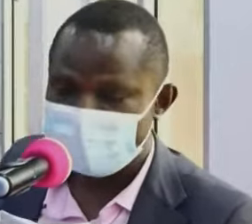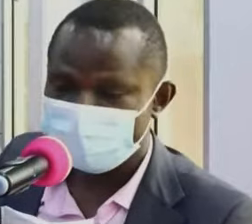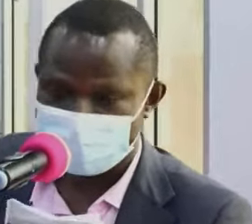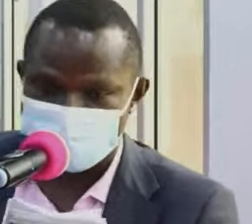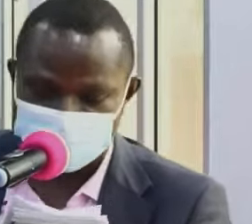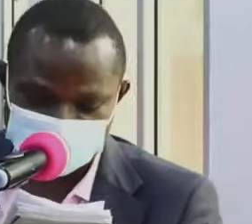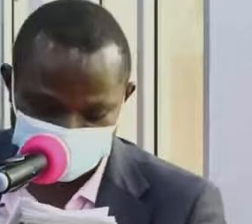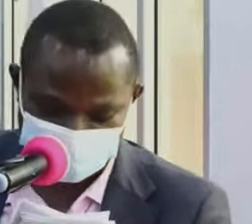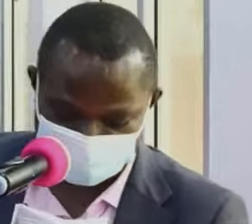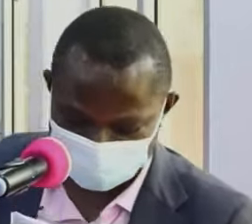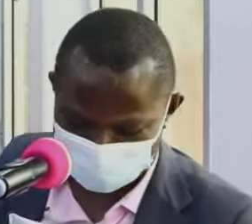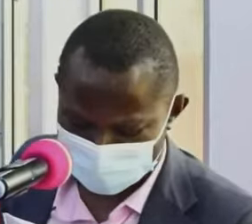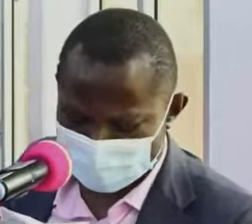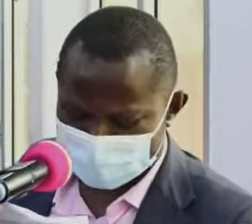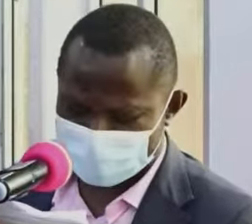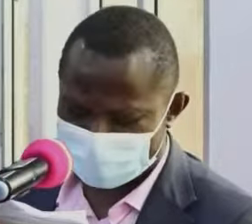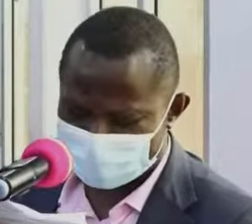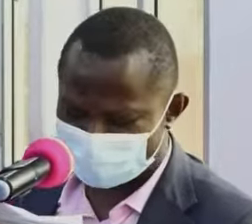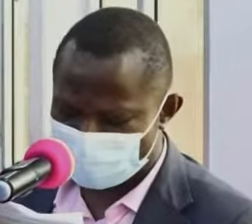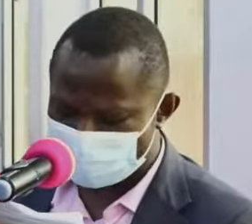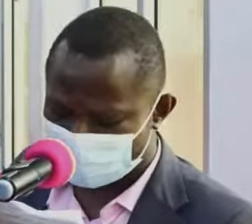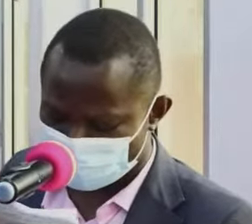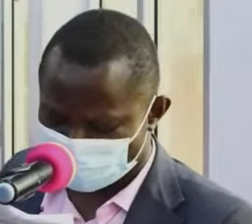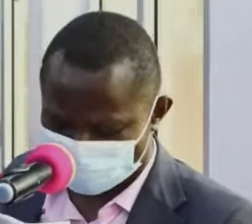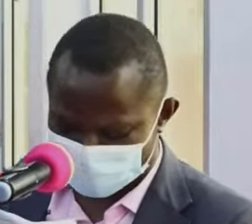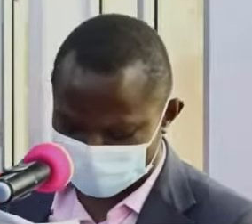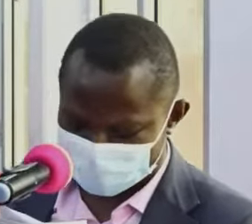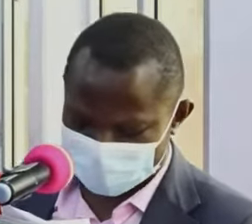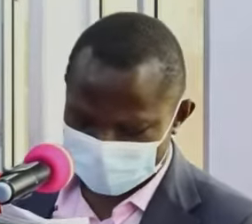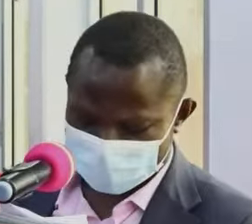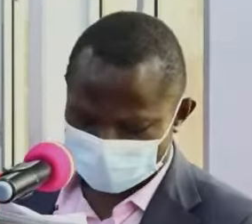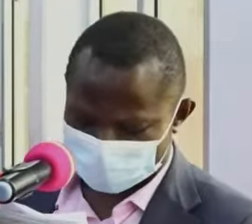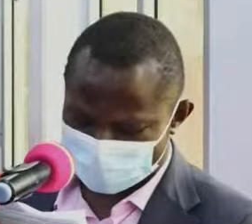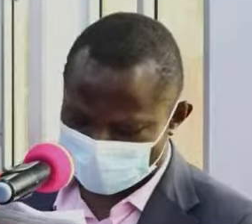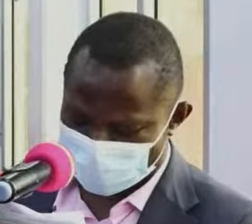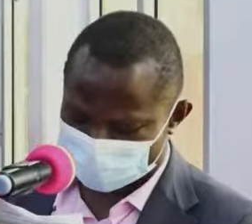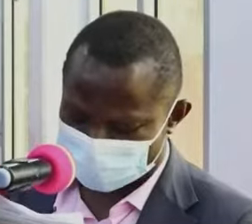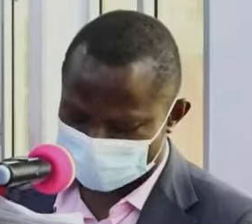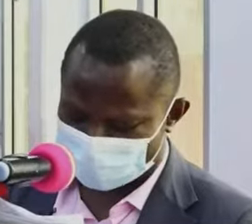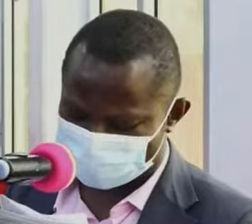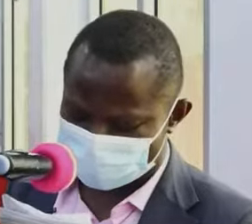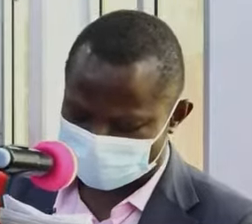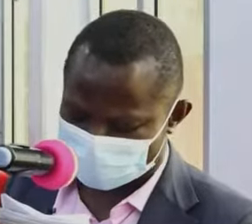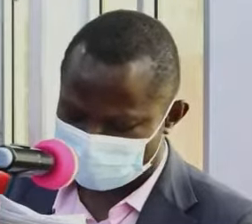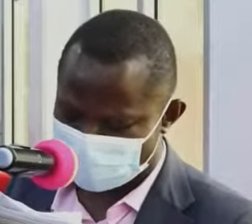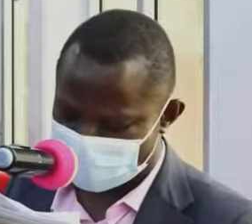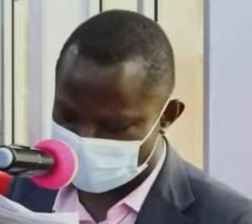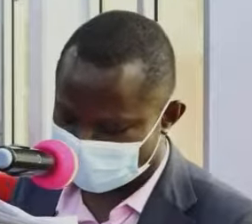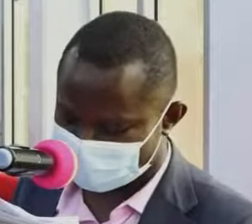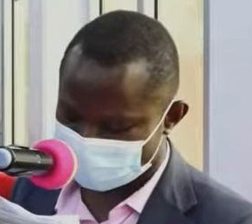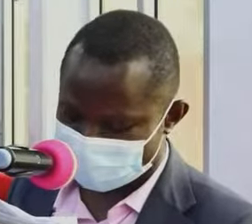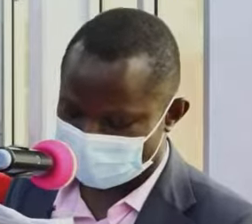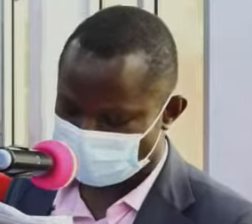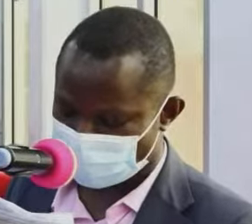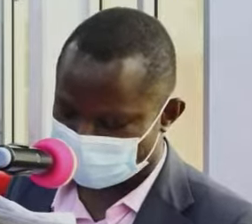question. Then my third question. Ghana is losing between $14 and $23